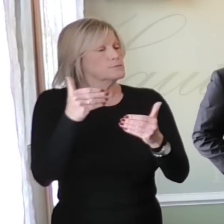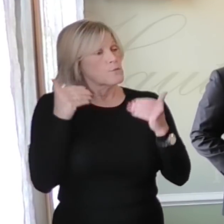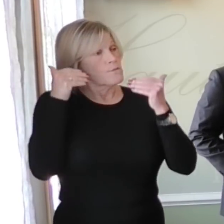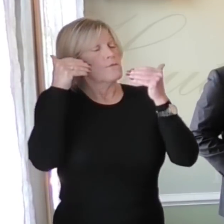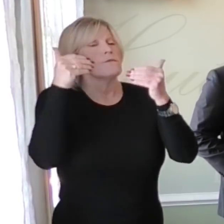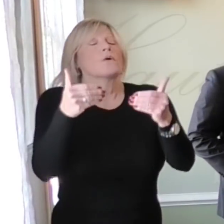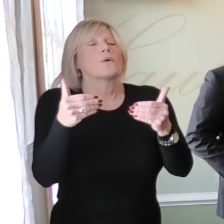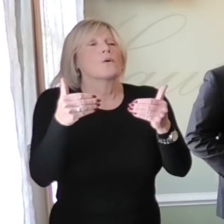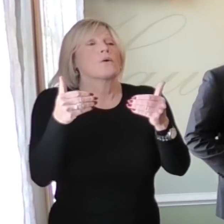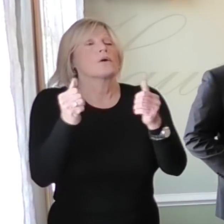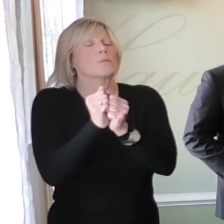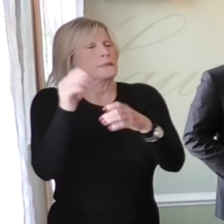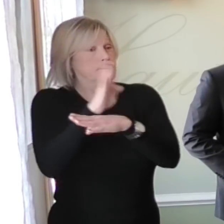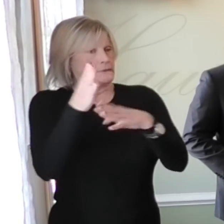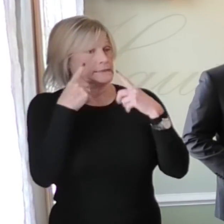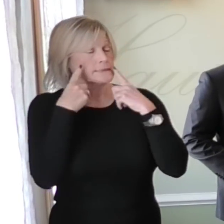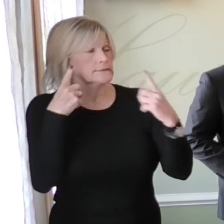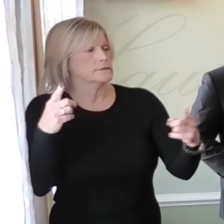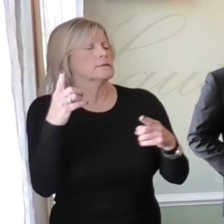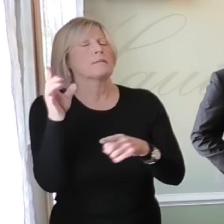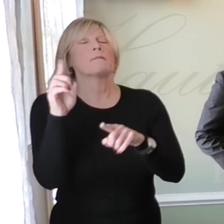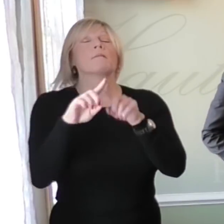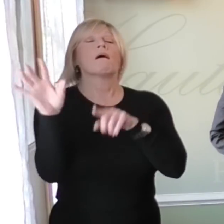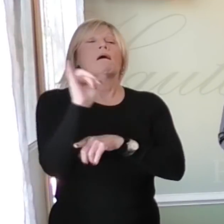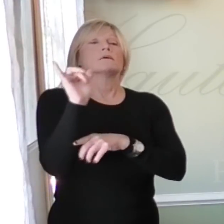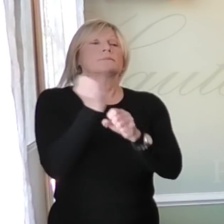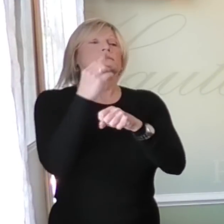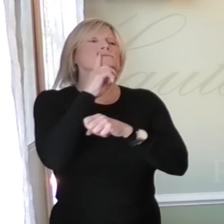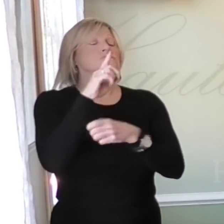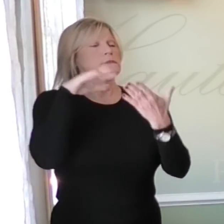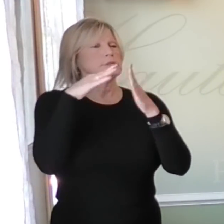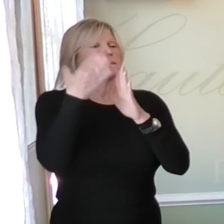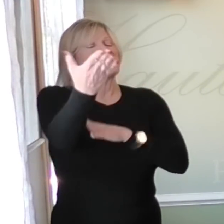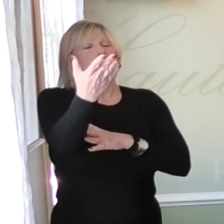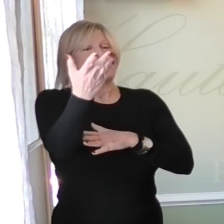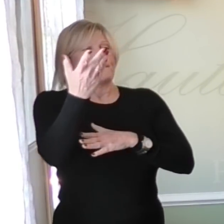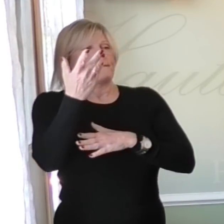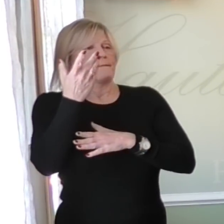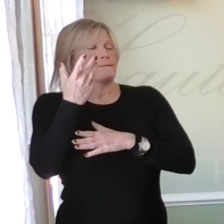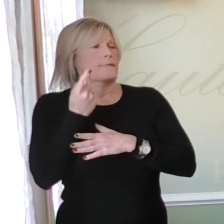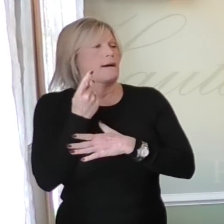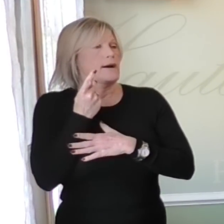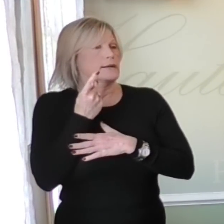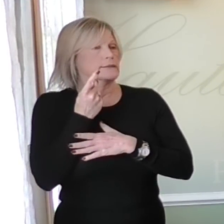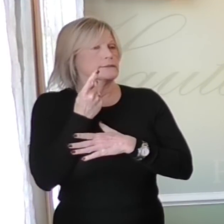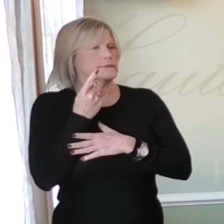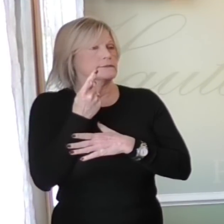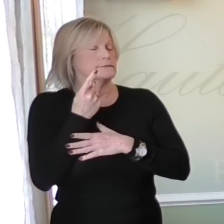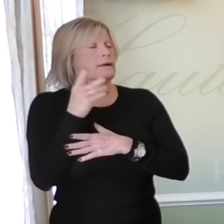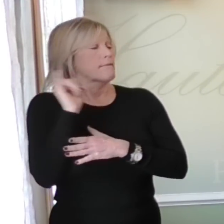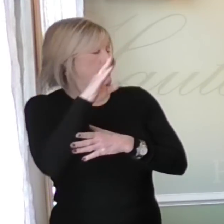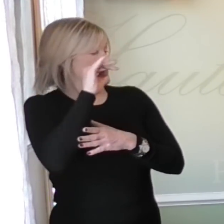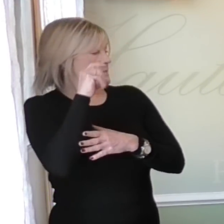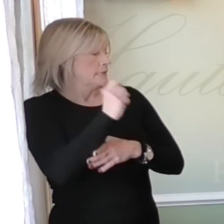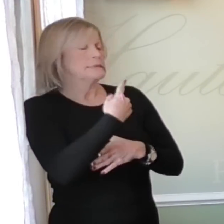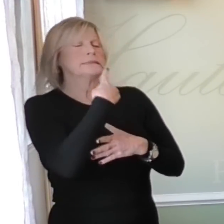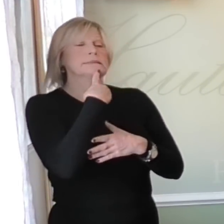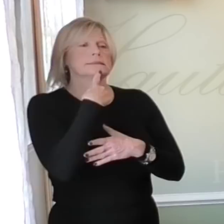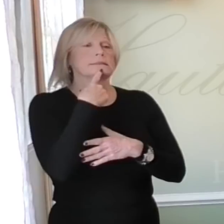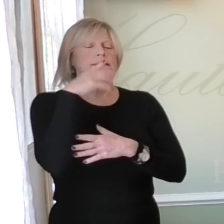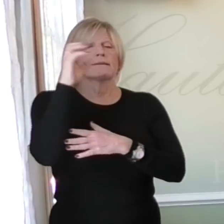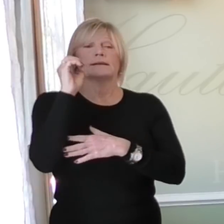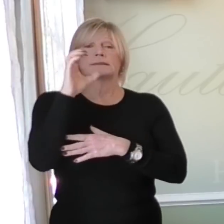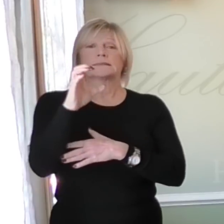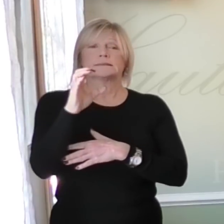with the business success, but make sure that our town comes back, and as Matt reminded us, that